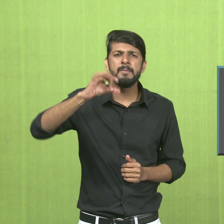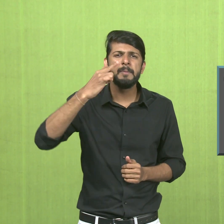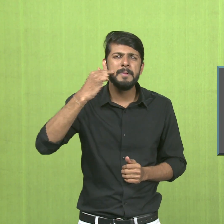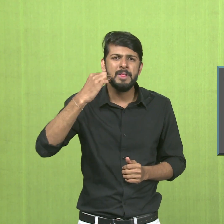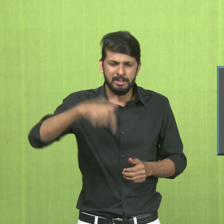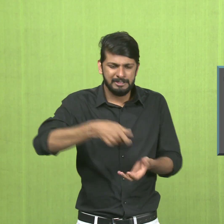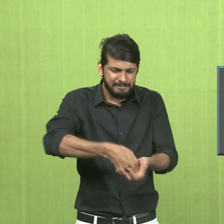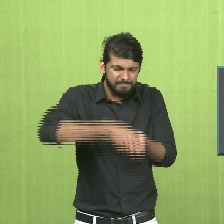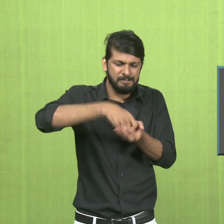Turmeric